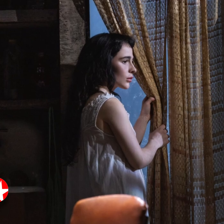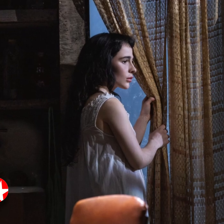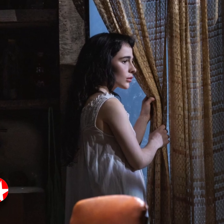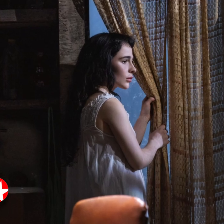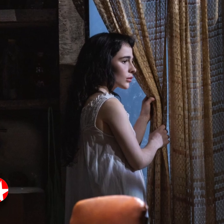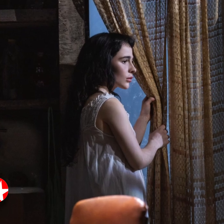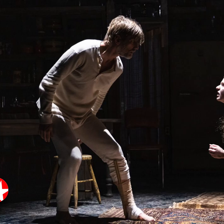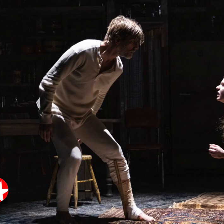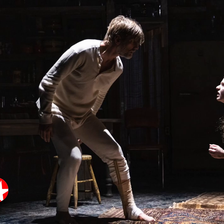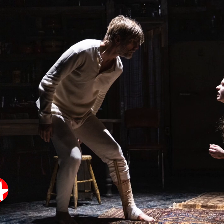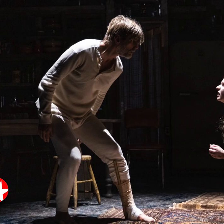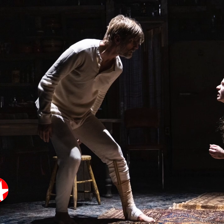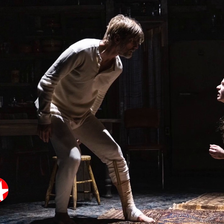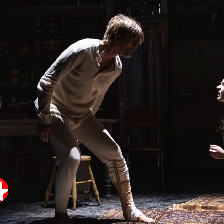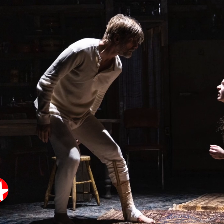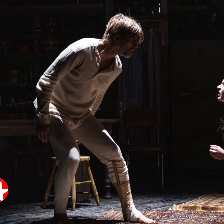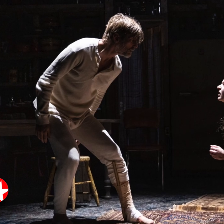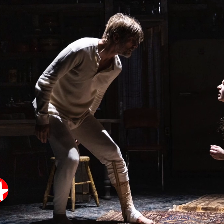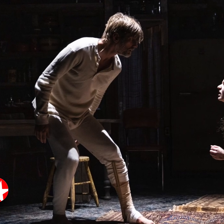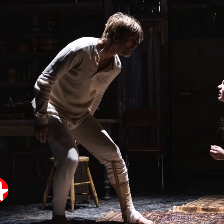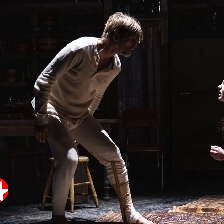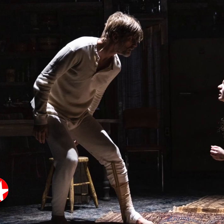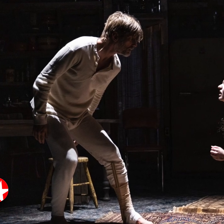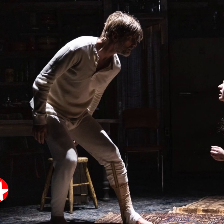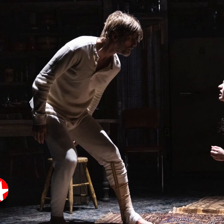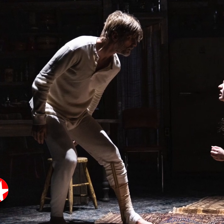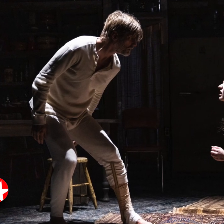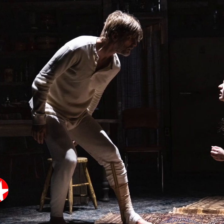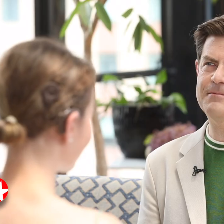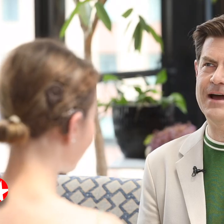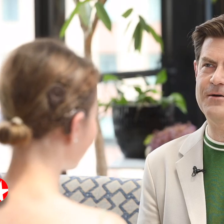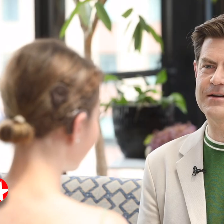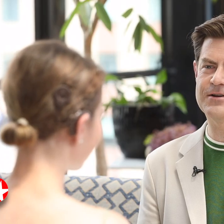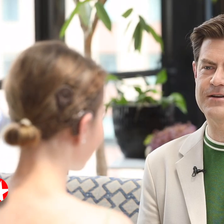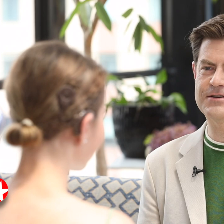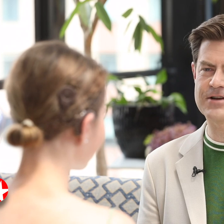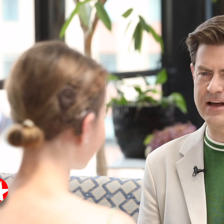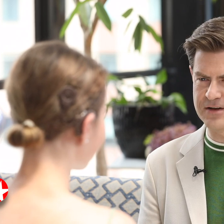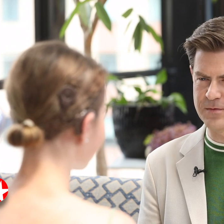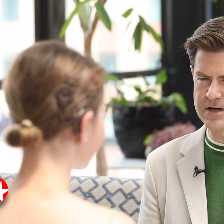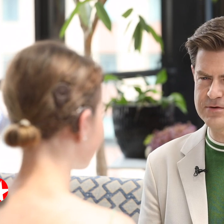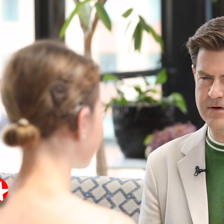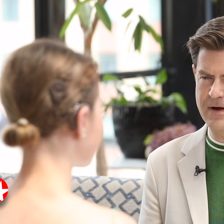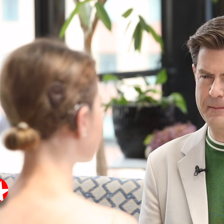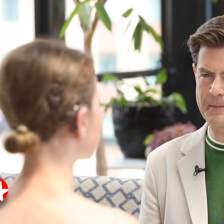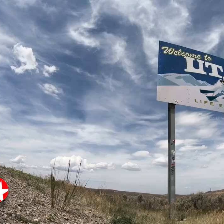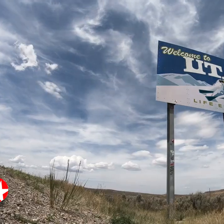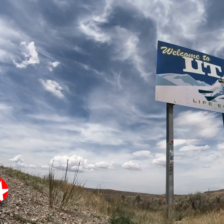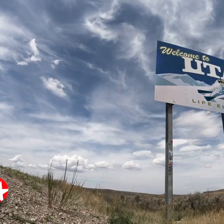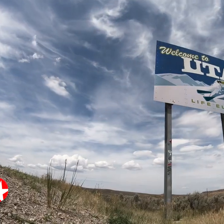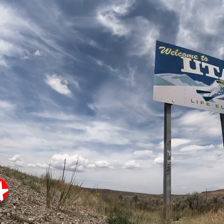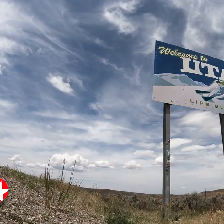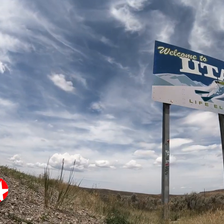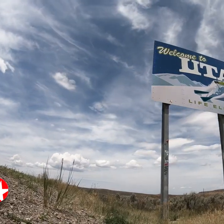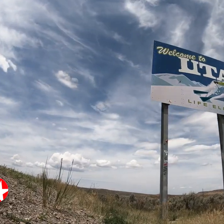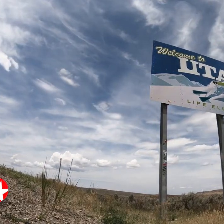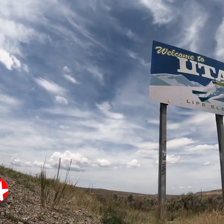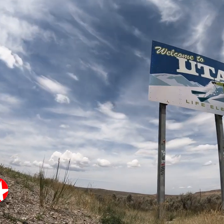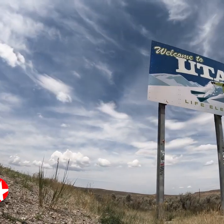young talent, they're very funny. They're a great ensemble. Tell me about your childhood. Where did you grow up? I grew up in Utah,